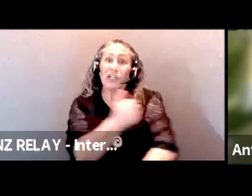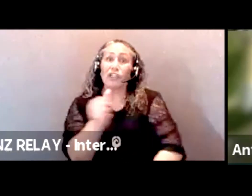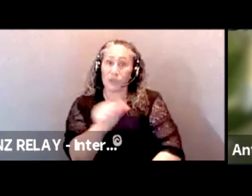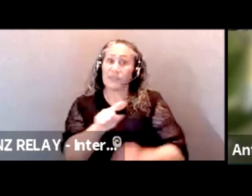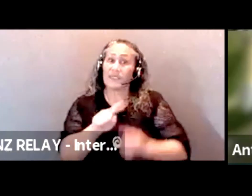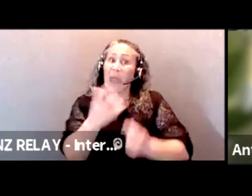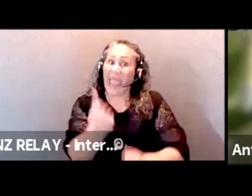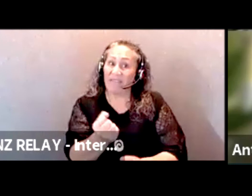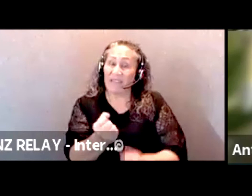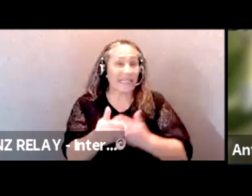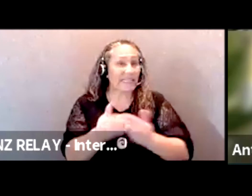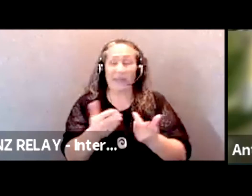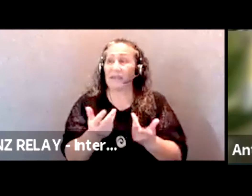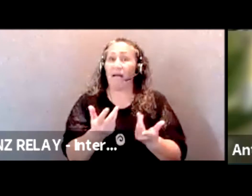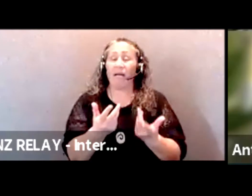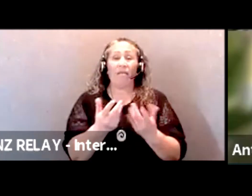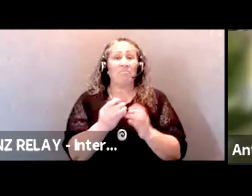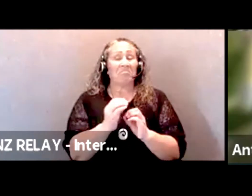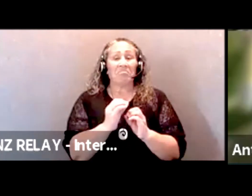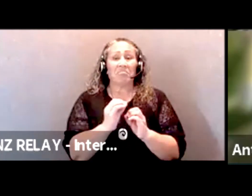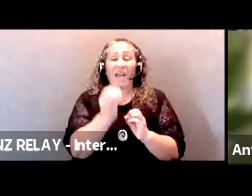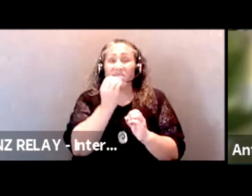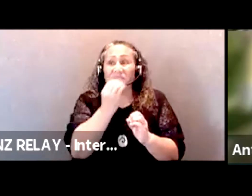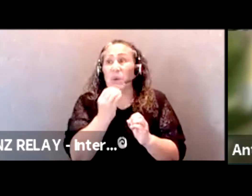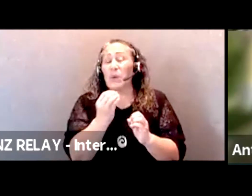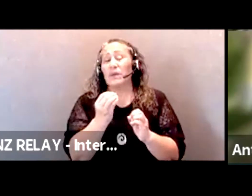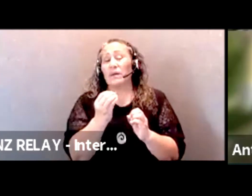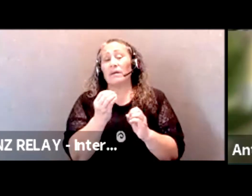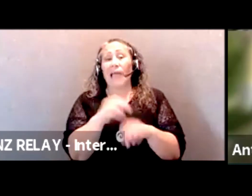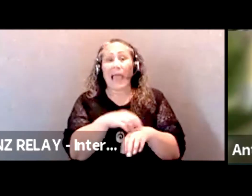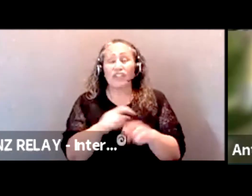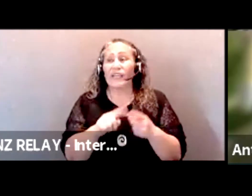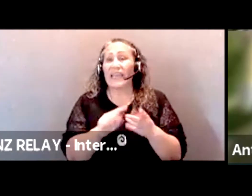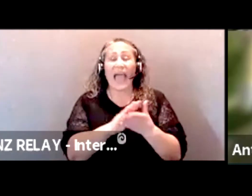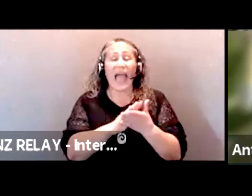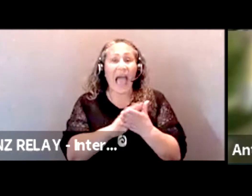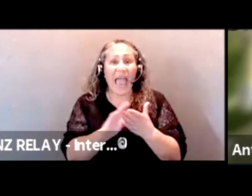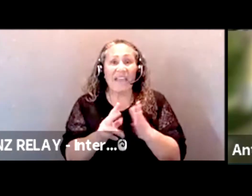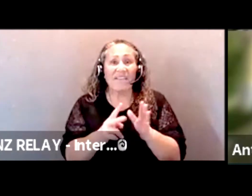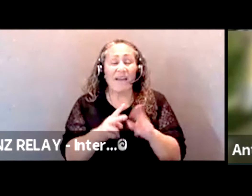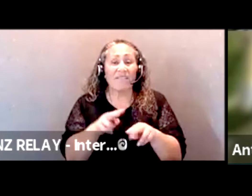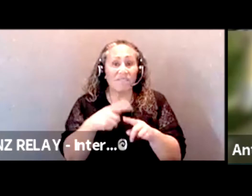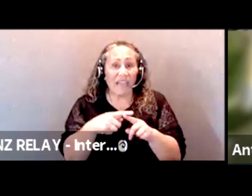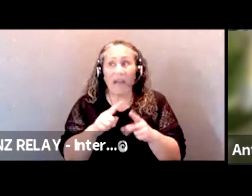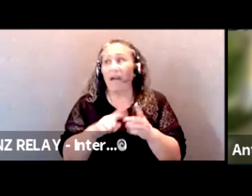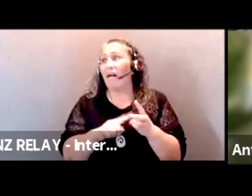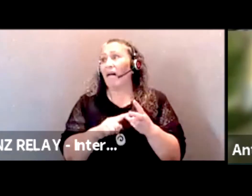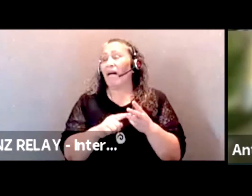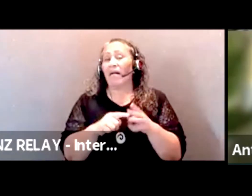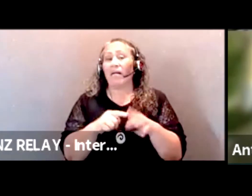no food allergies, no hay fever, no skin conditions that stop you having the